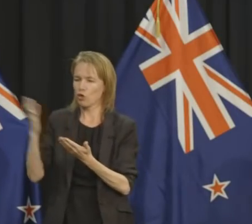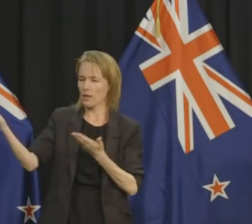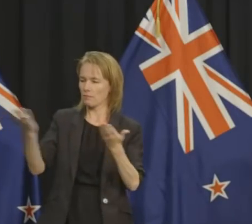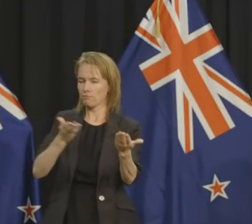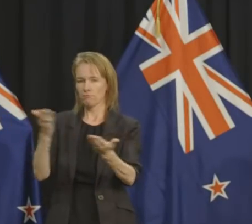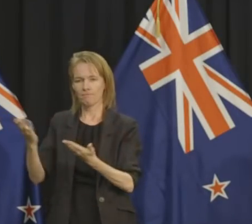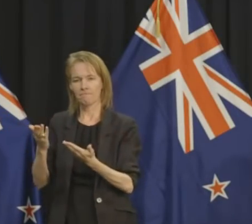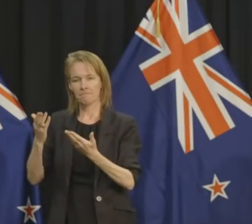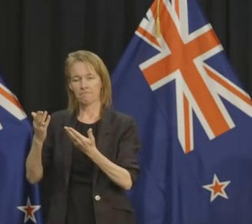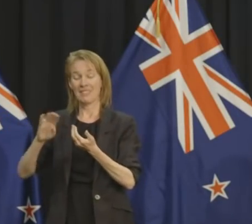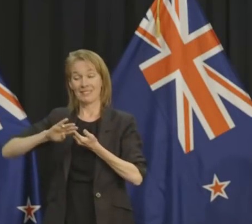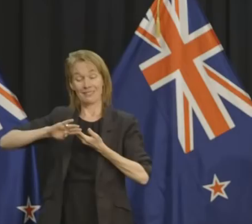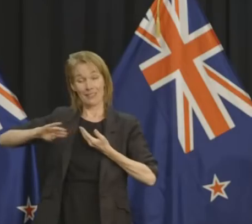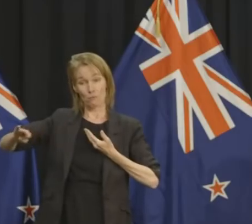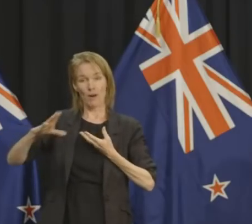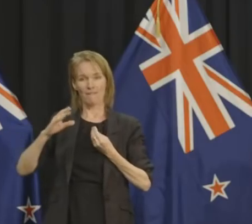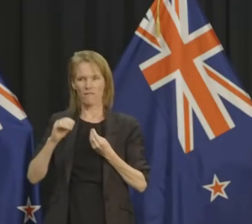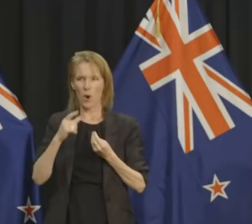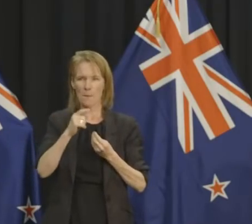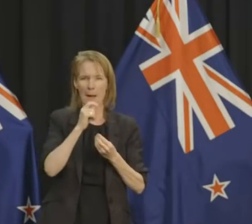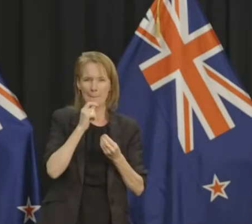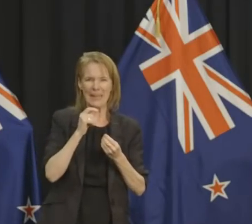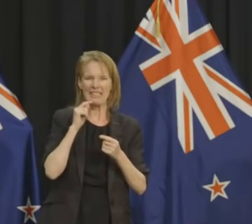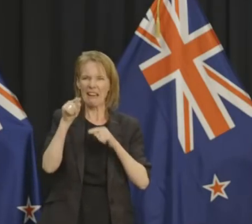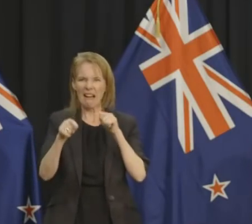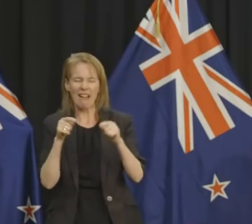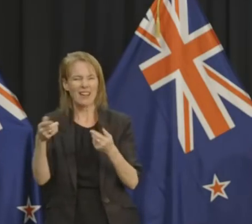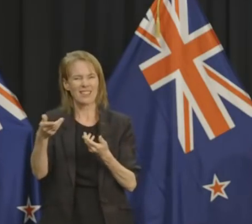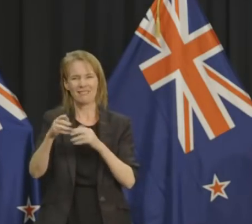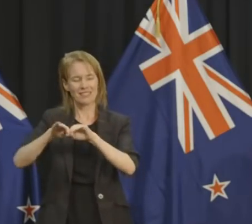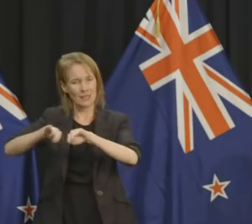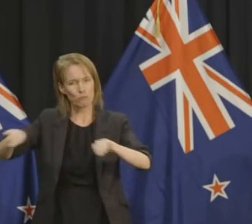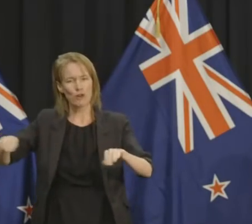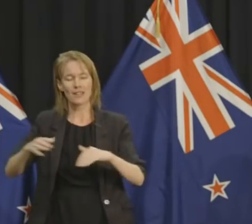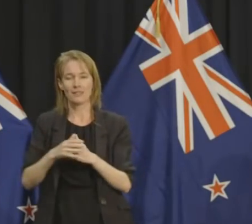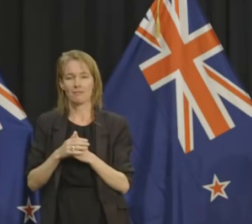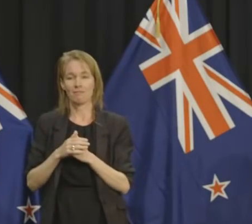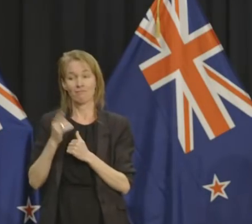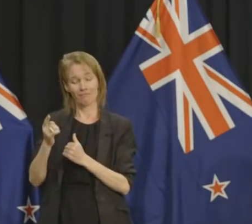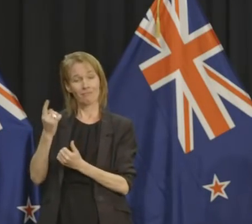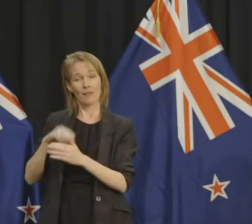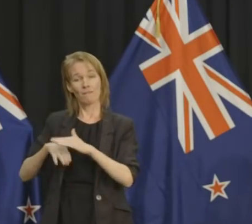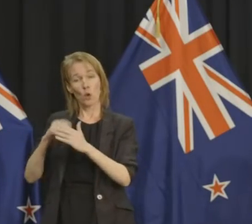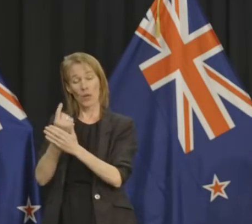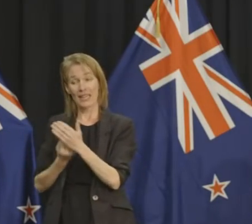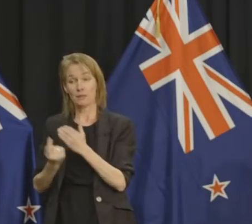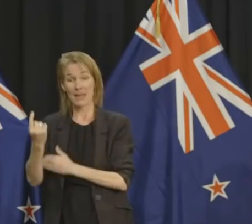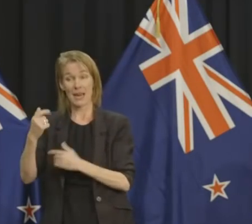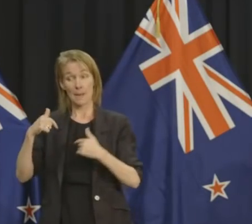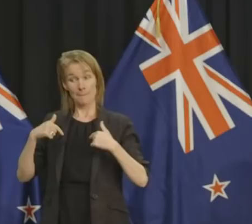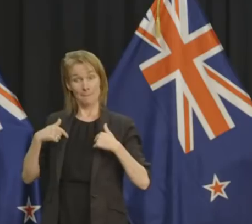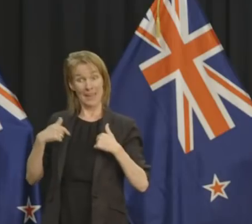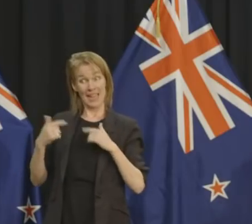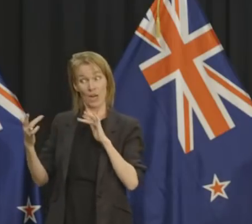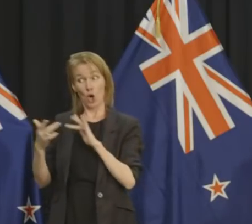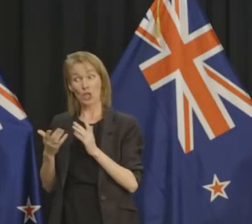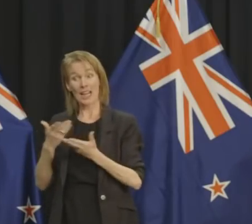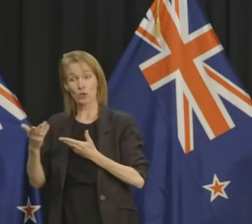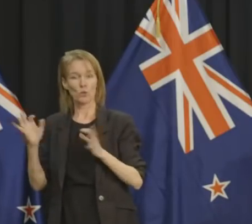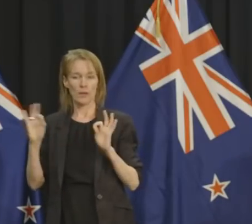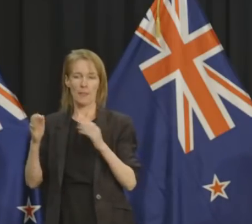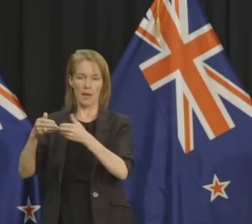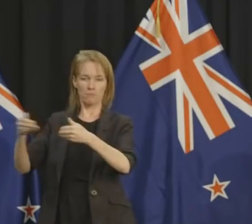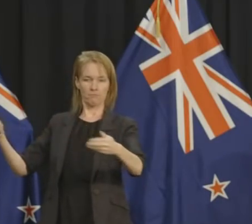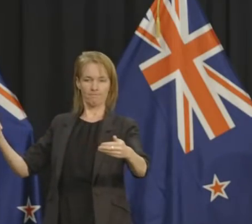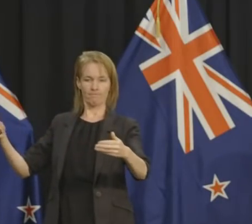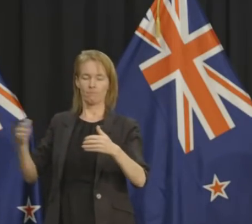will continue, as I indicated last night, independently. I've not spoken to the investigation, and I don't intend to. Can you provide